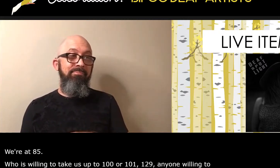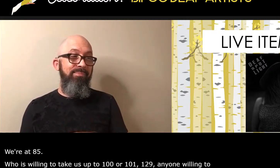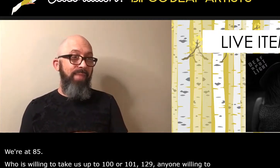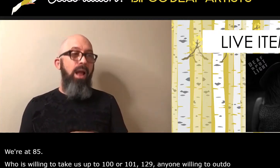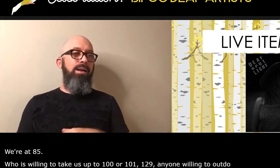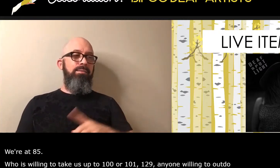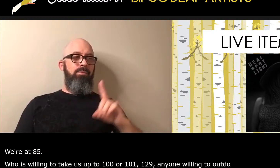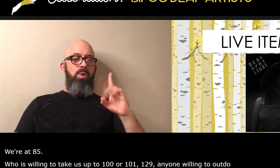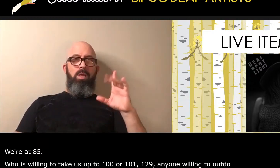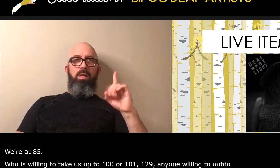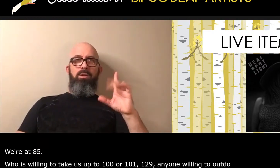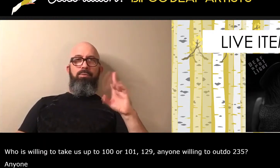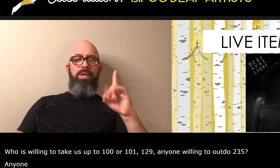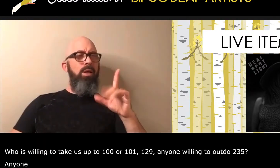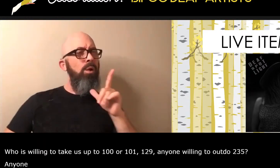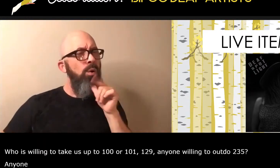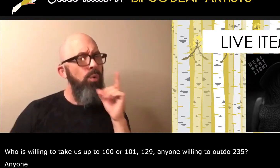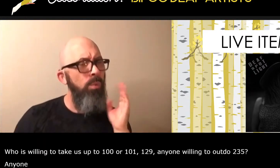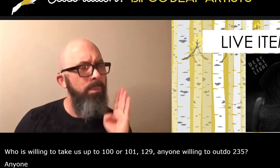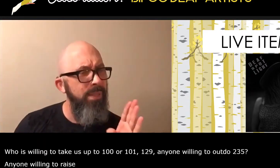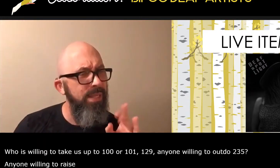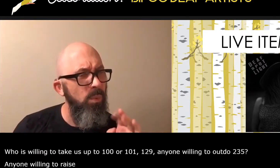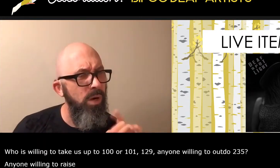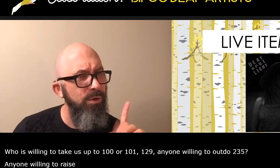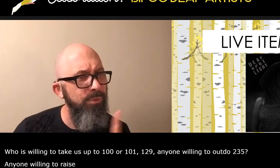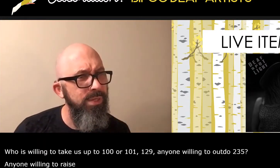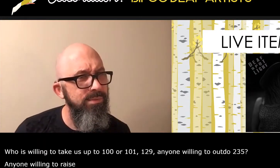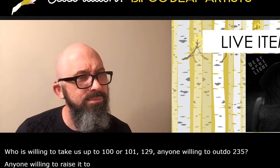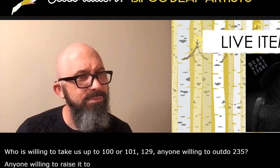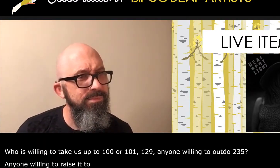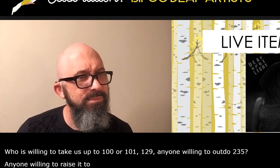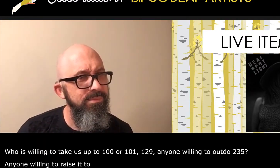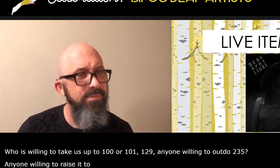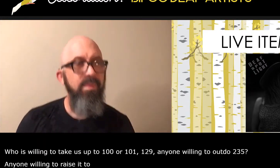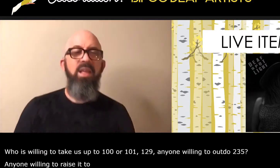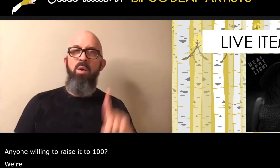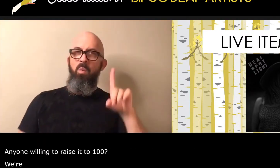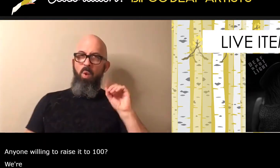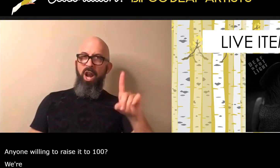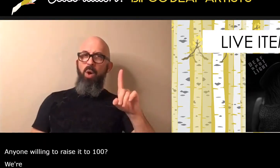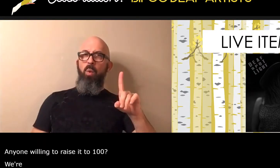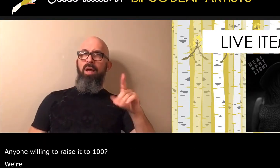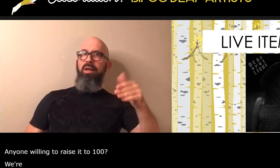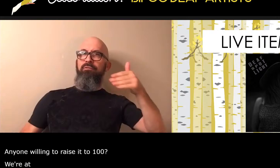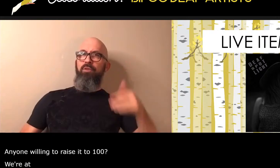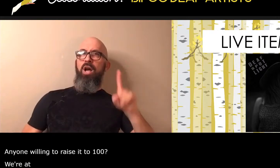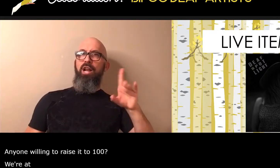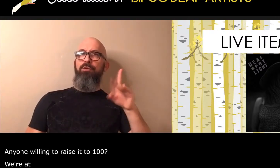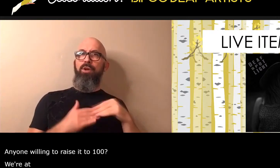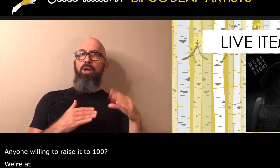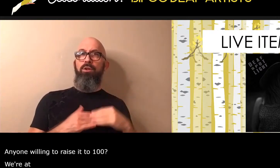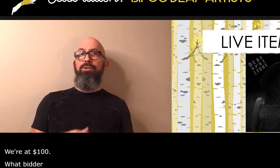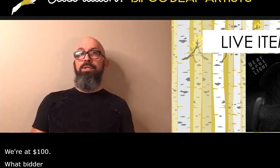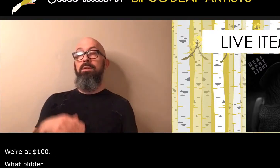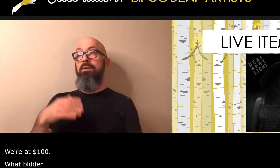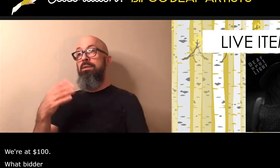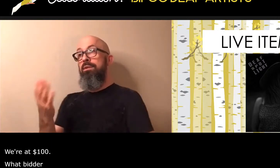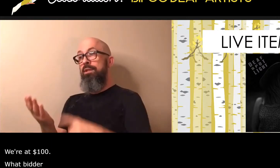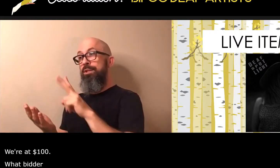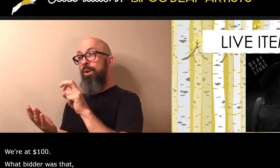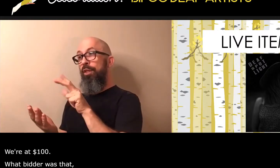Anyone willing to raise it to 100? We are at $100. What bidder was that, please?